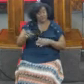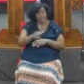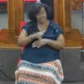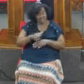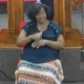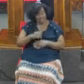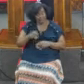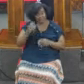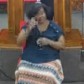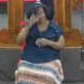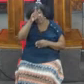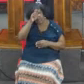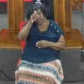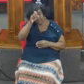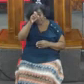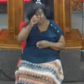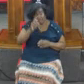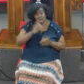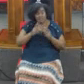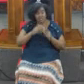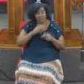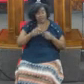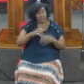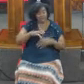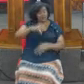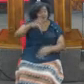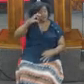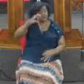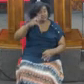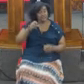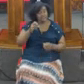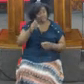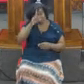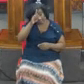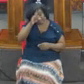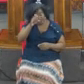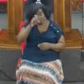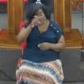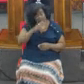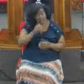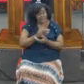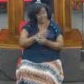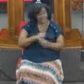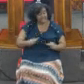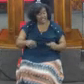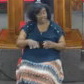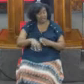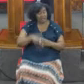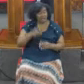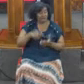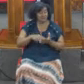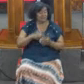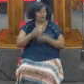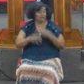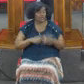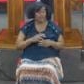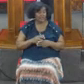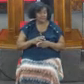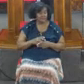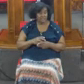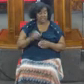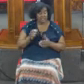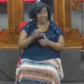brought out of Egypt. Yeah. I'm talking about spiritual Egypt. Yeah. We've been saved out of this world. And laid